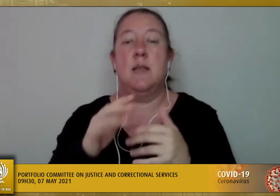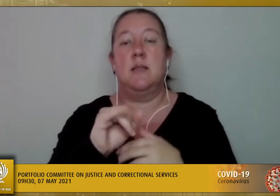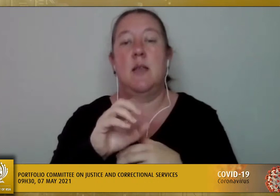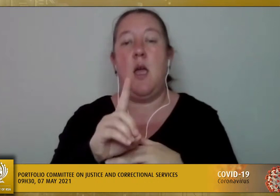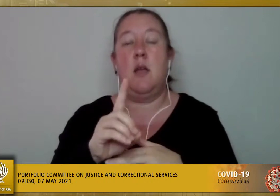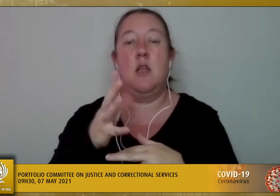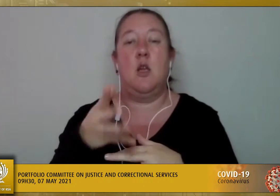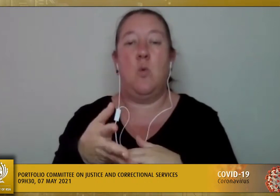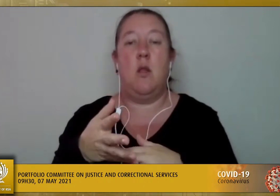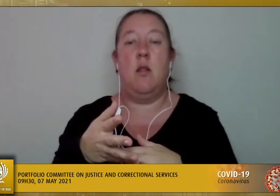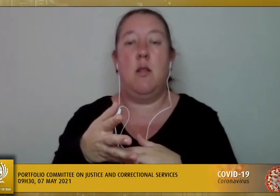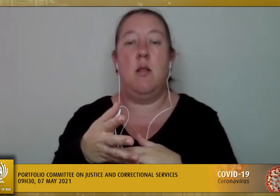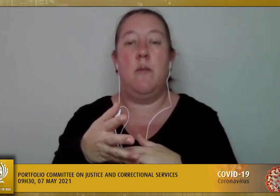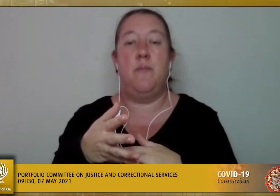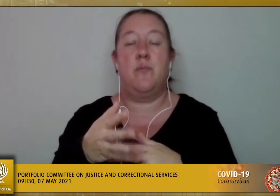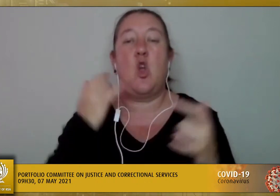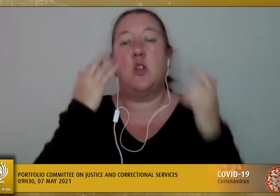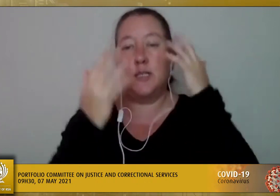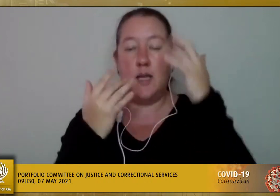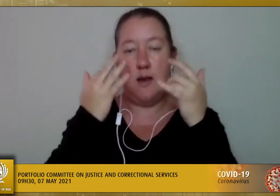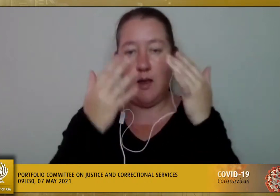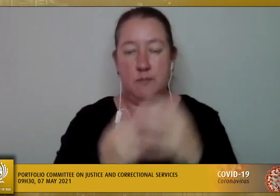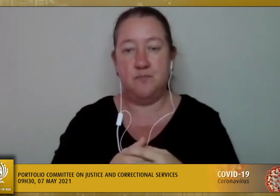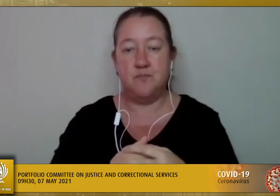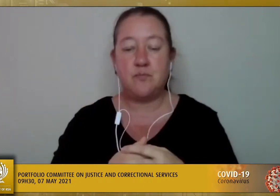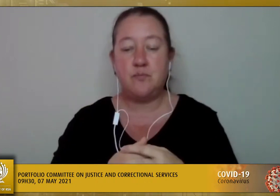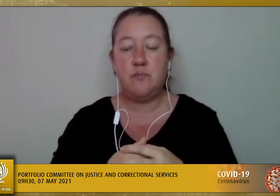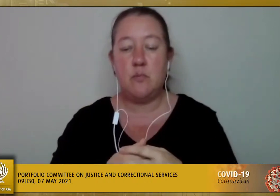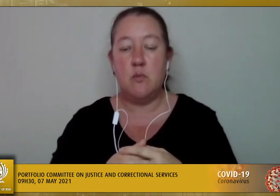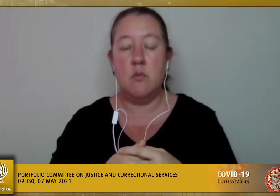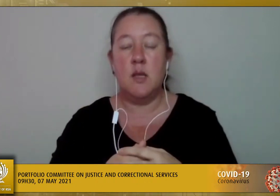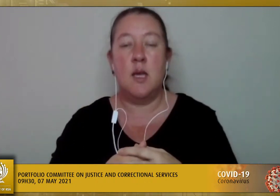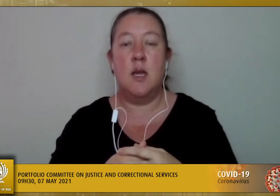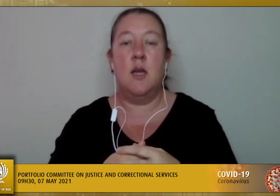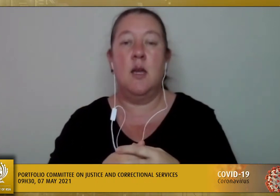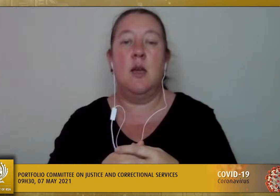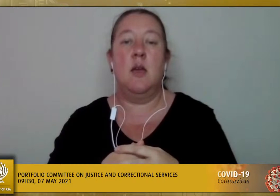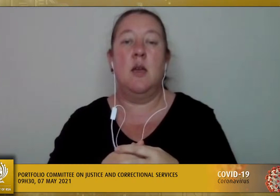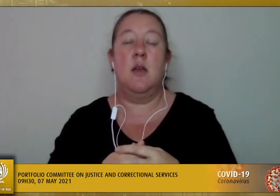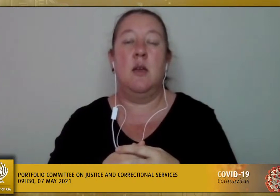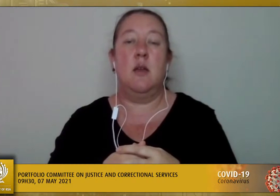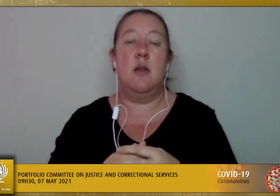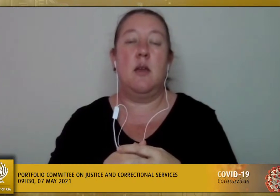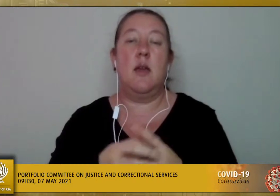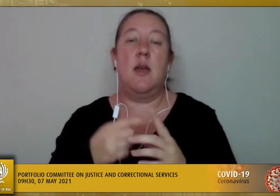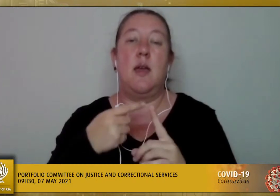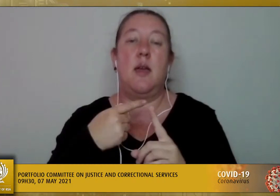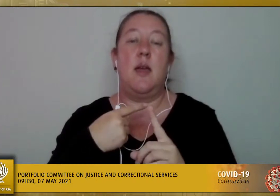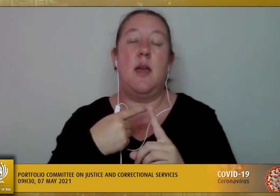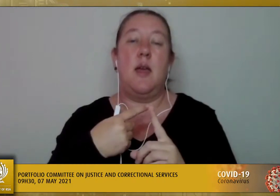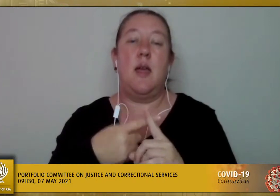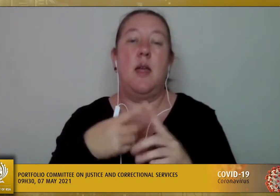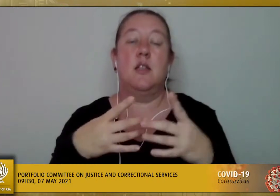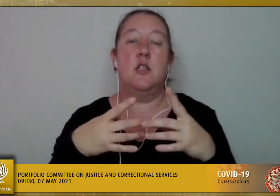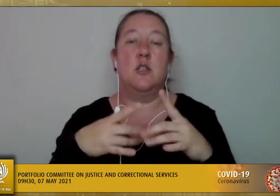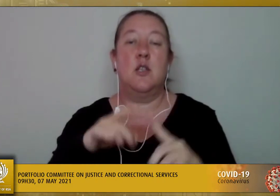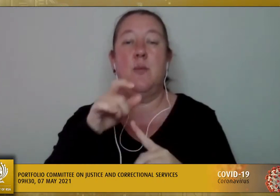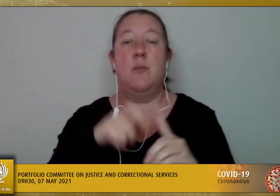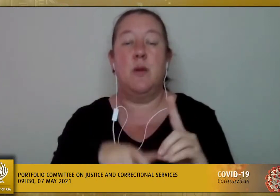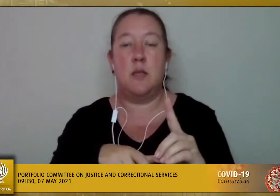will um consider and um a chairperson um